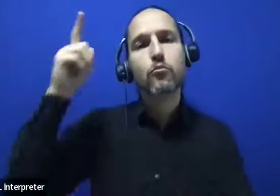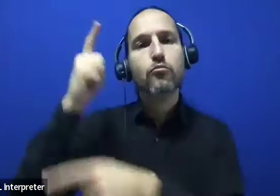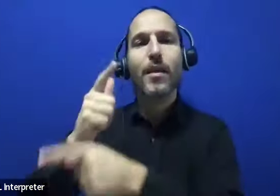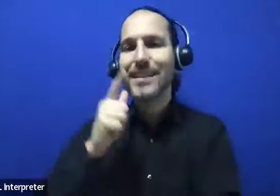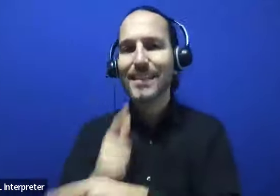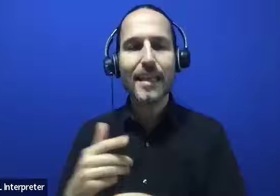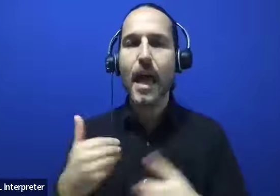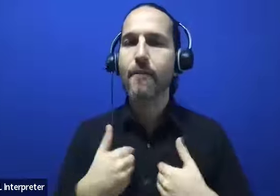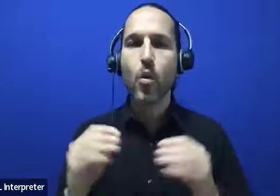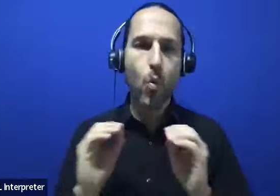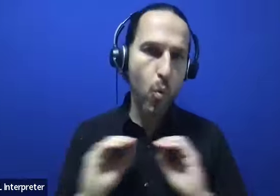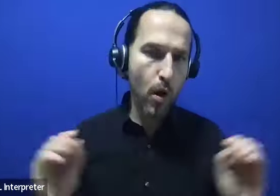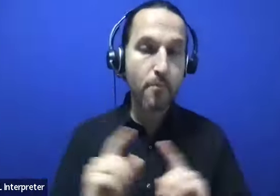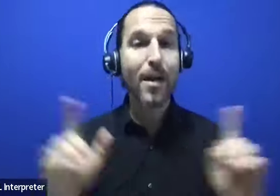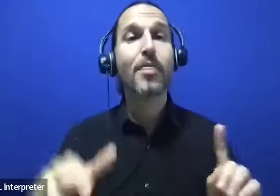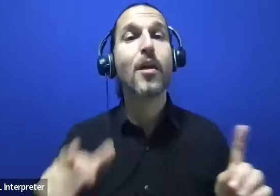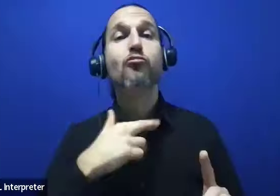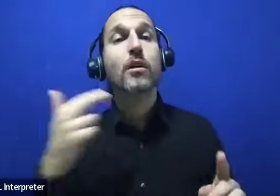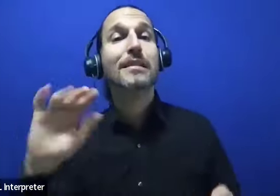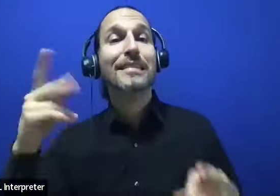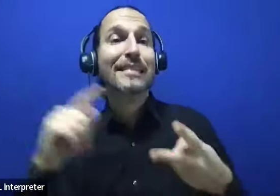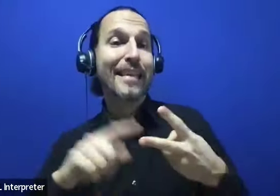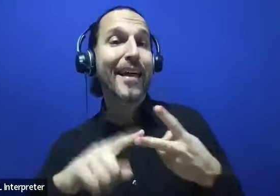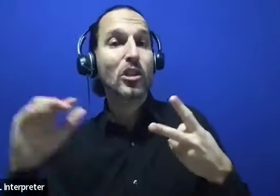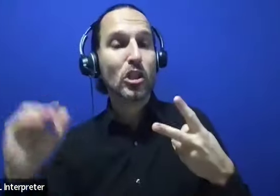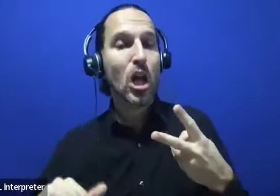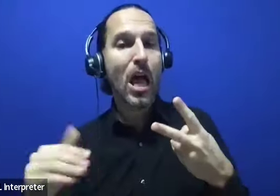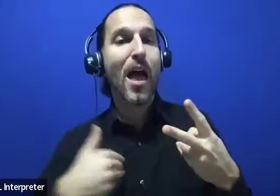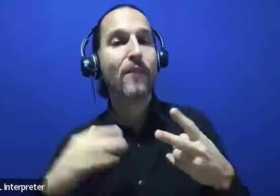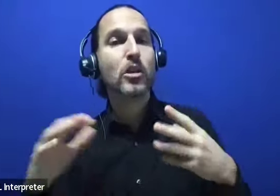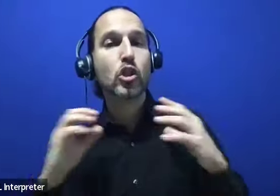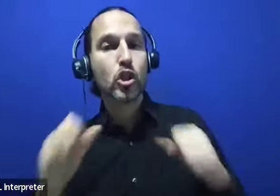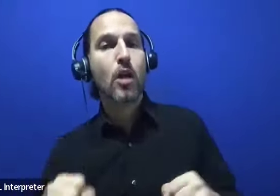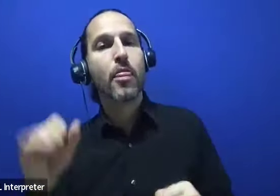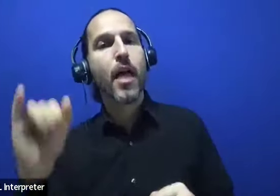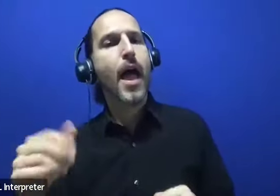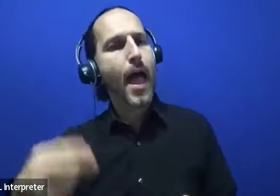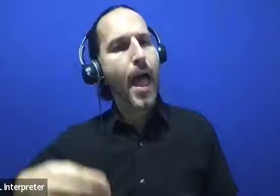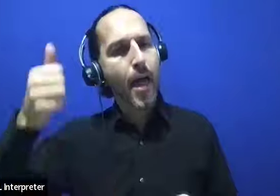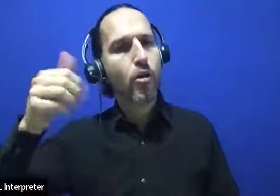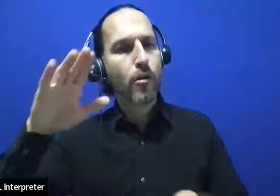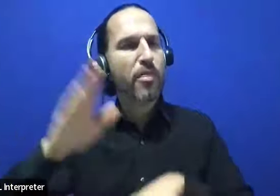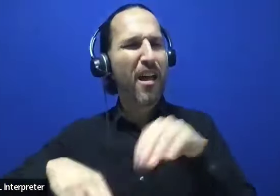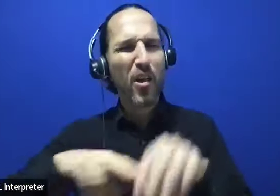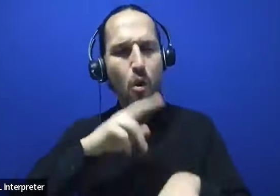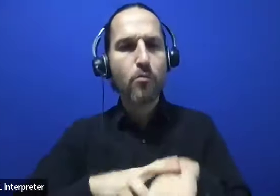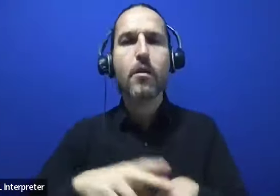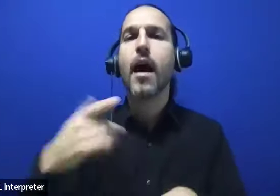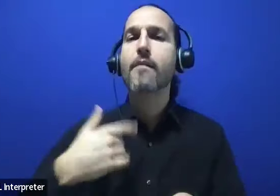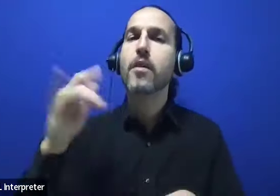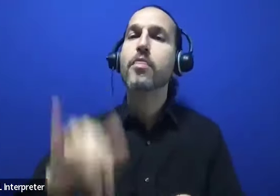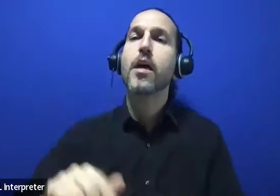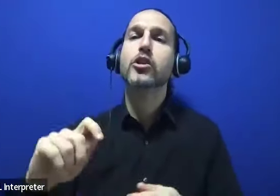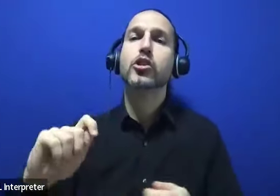either. However, the risk of a second child with charge is a little bit higher than normal because after all, you had one mutated sperm